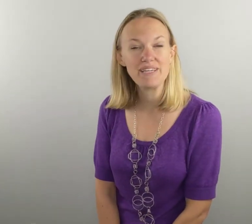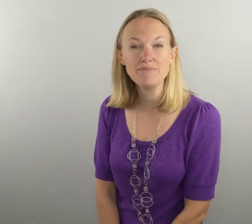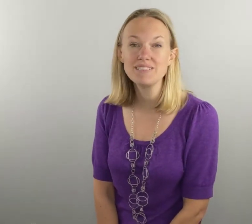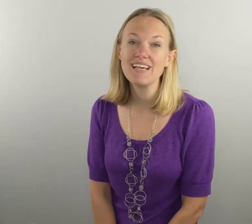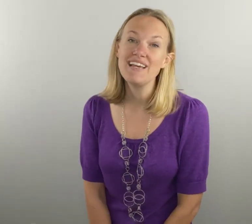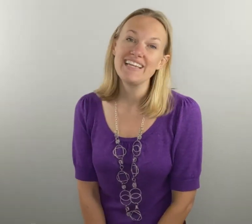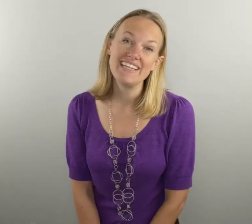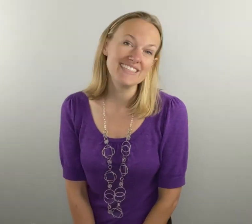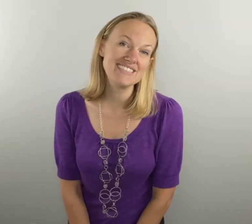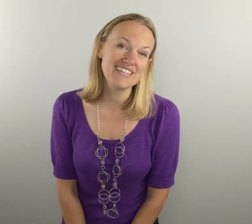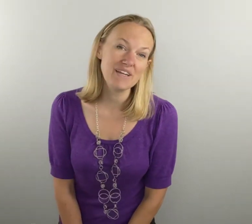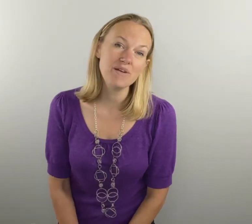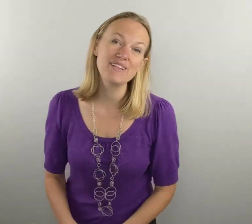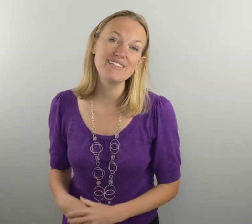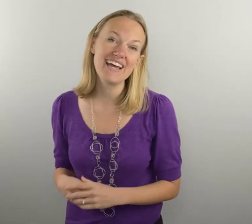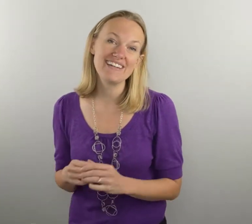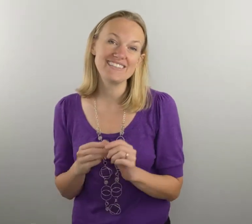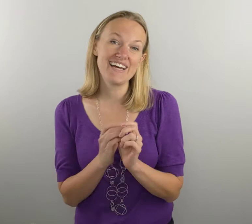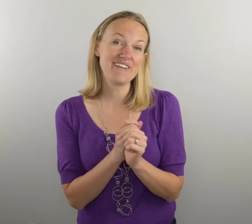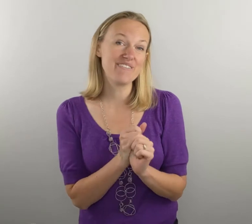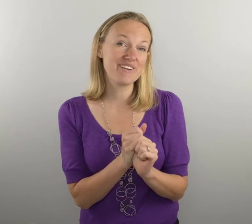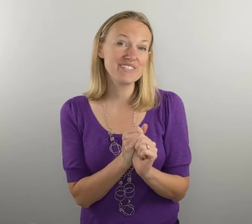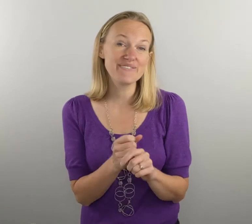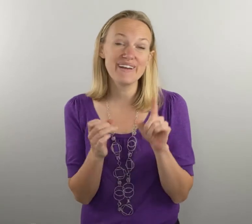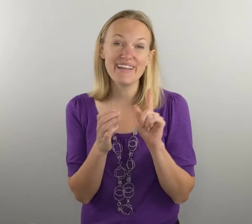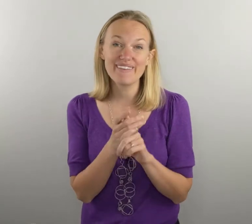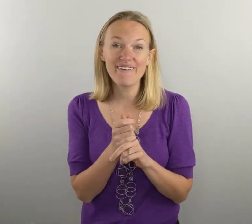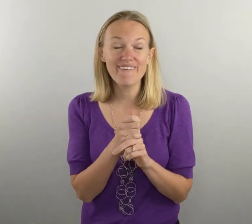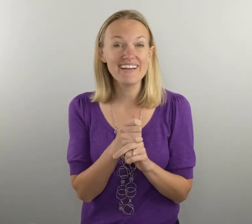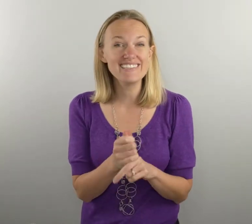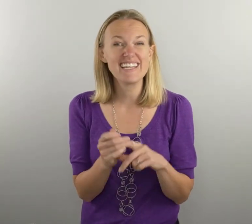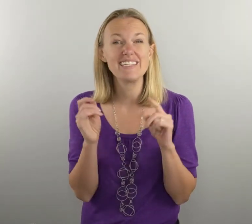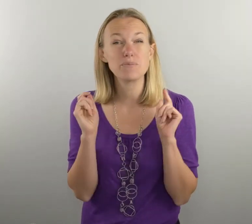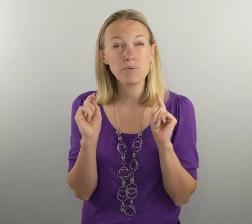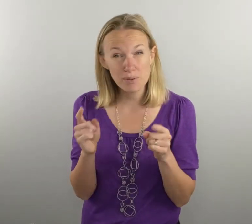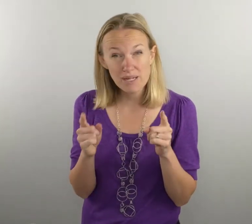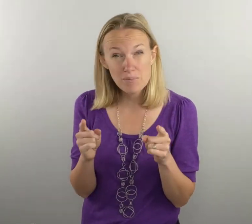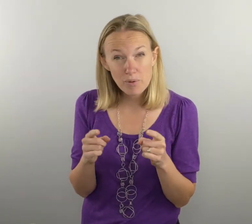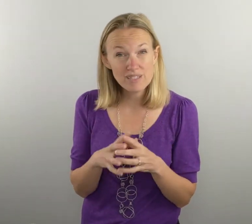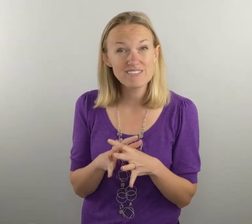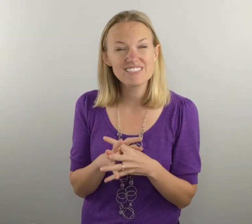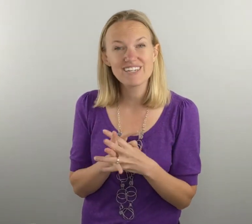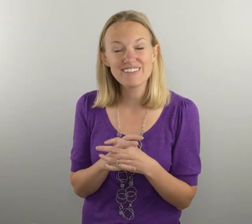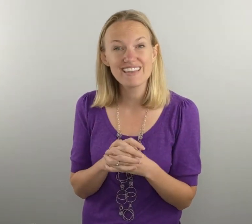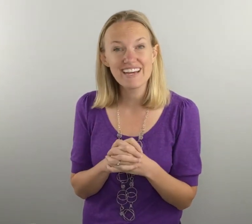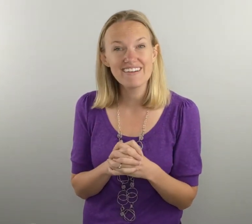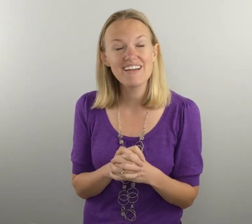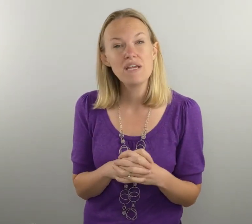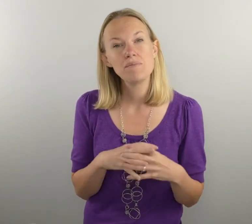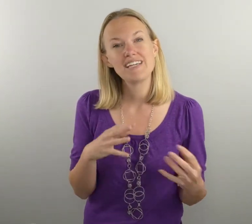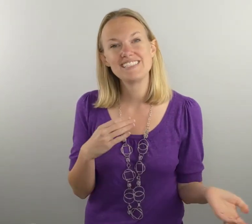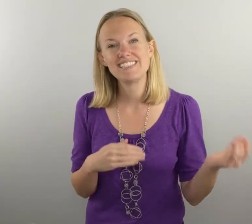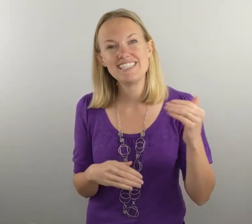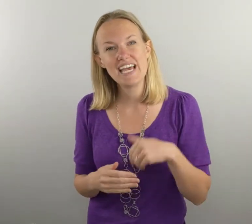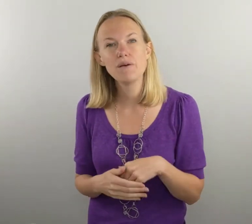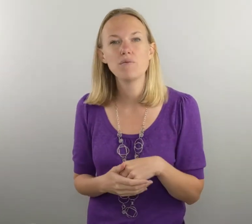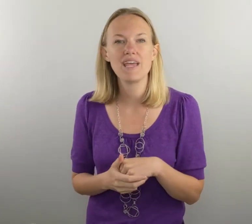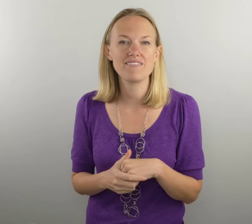Williams. Yesterday we learned how to sign verse 1 in the chorus, and it's pretty important you start there because today when we have